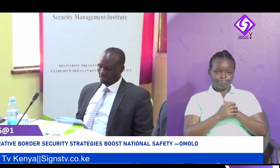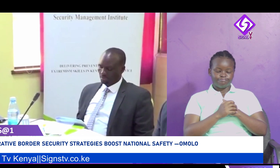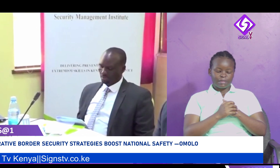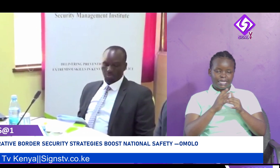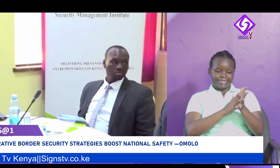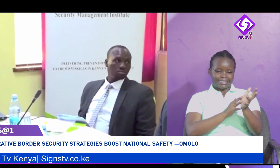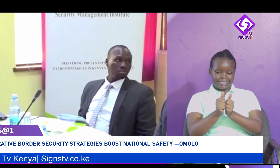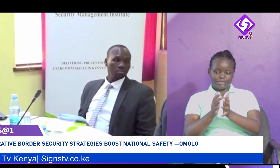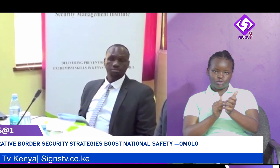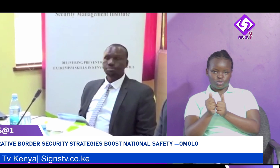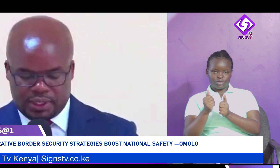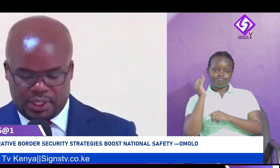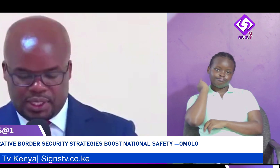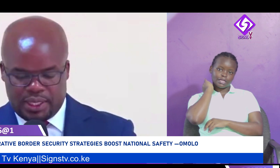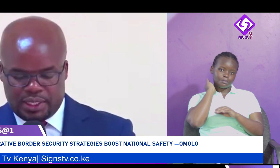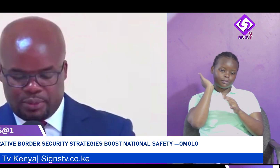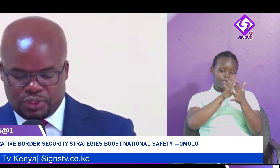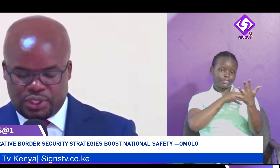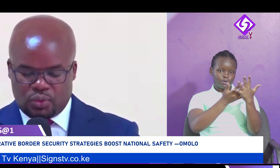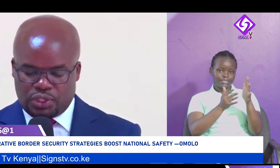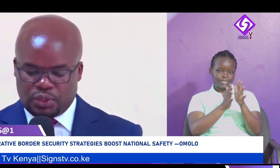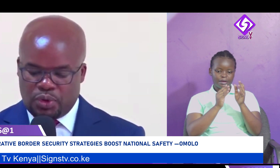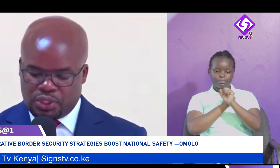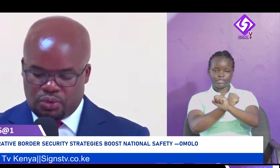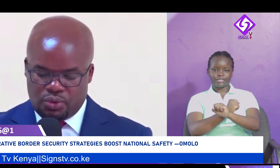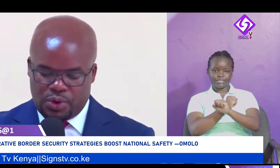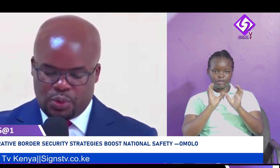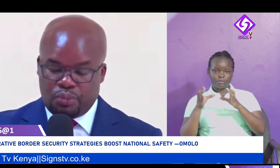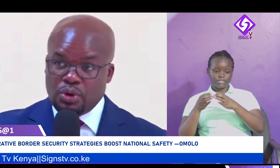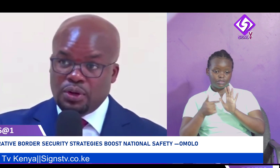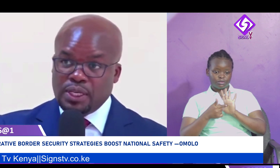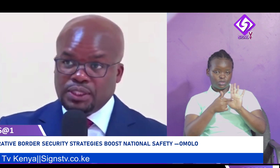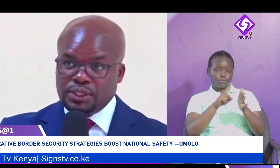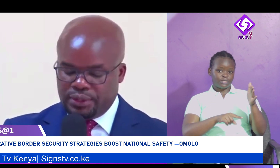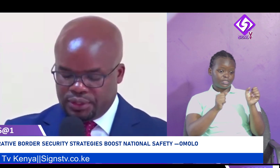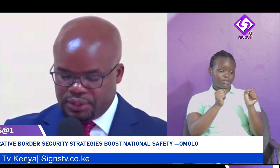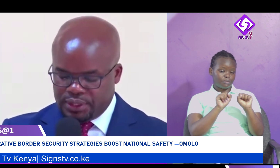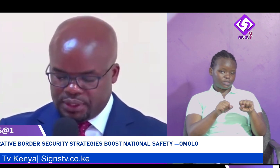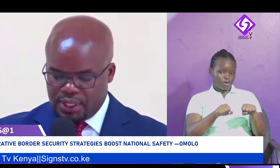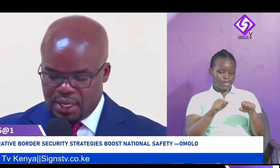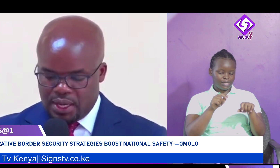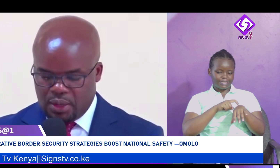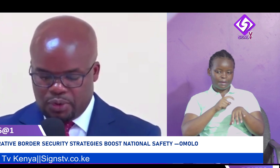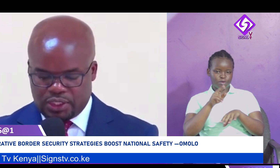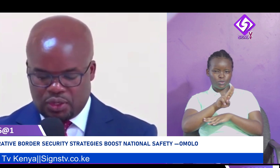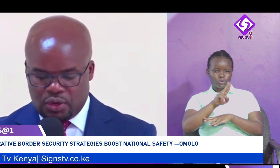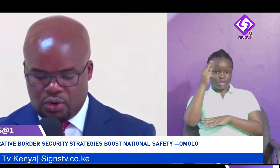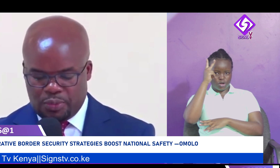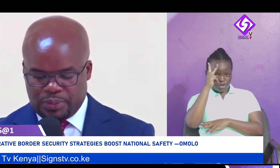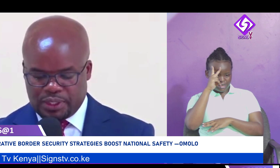and protected communities. They demonstrate what is possible when we pool knowledge, resources, and political